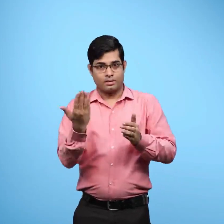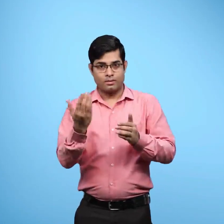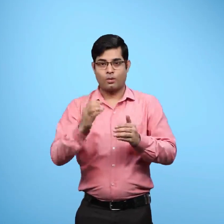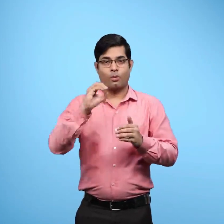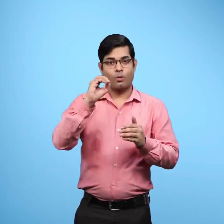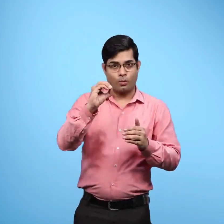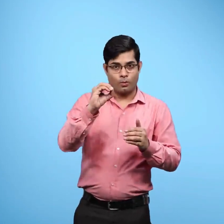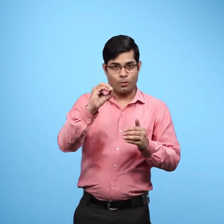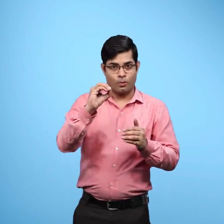and Odissi